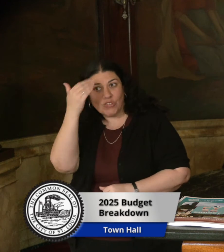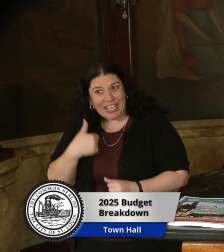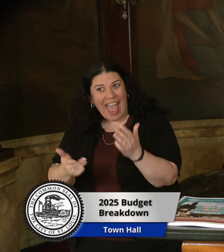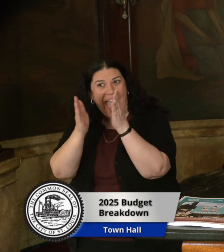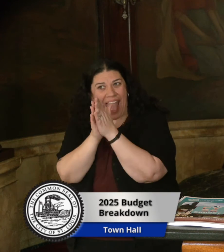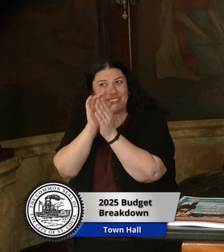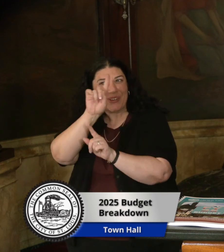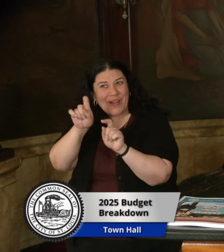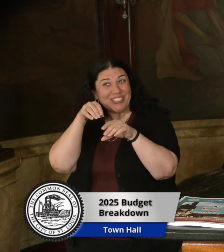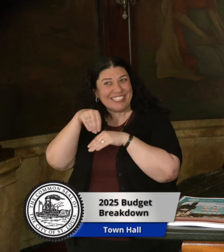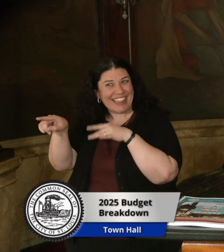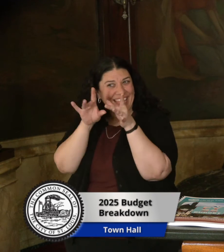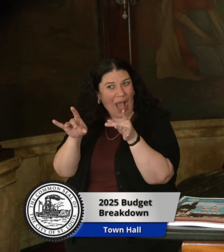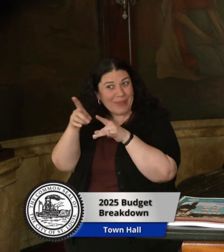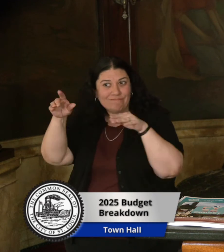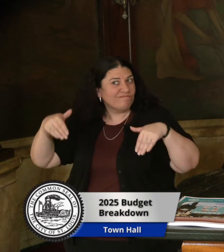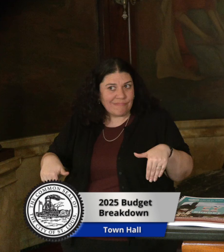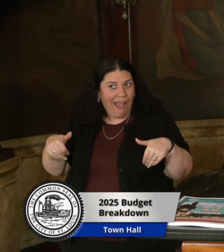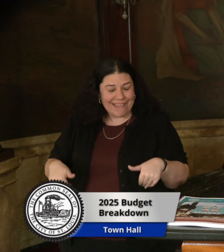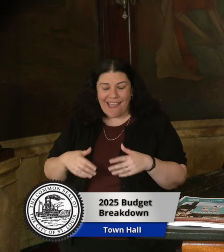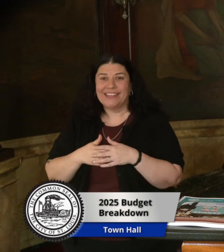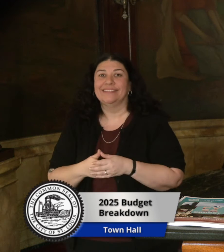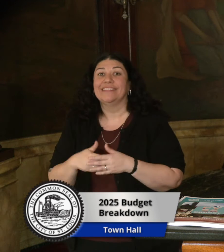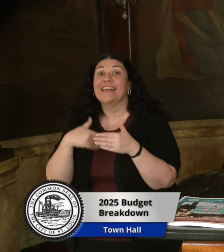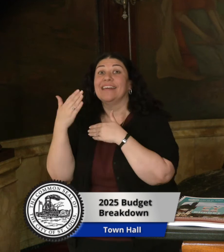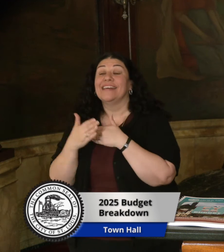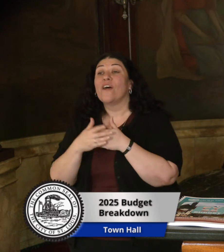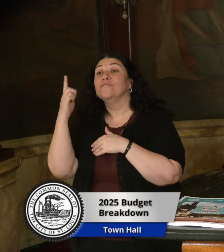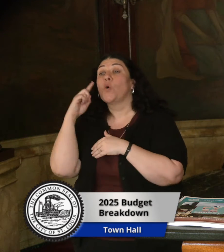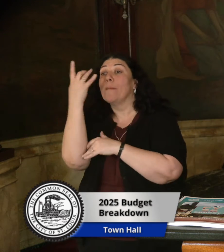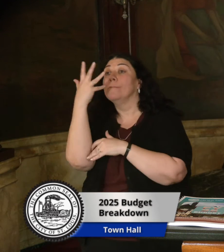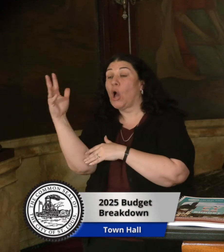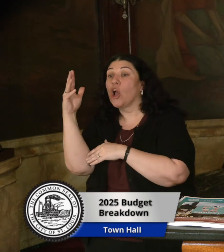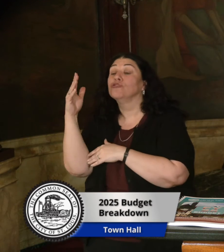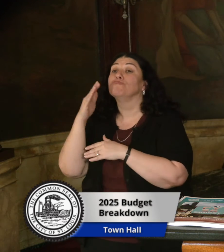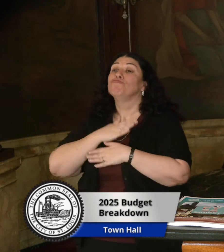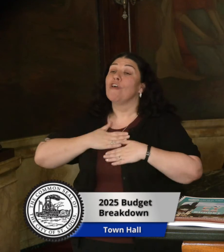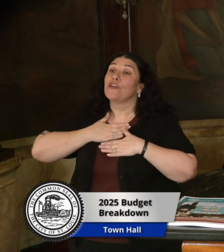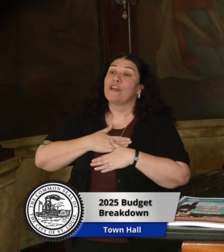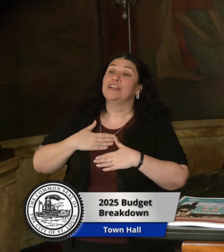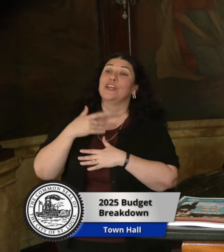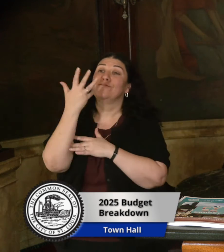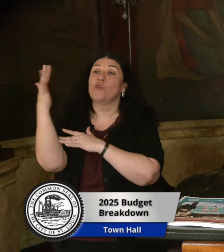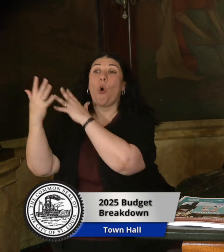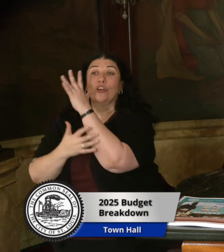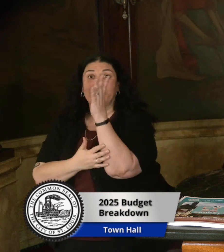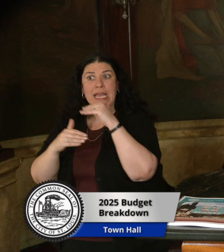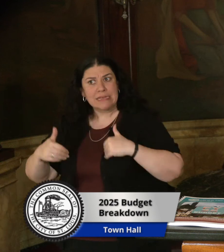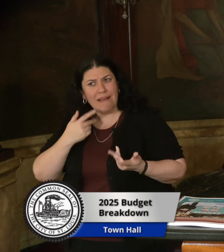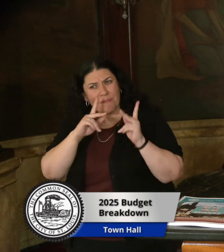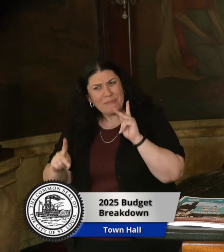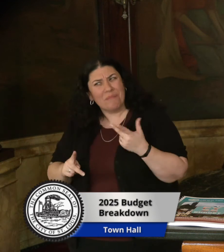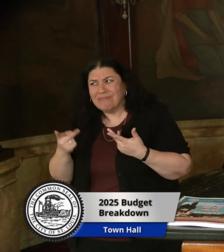in the comments if you haven't thus far. Next, we want to highlight our budget for parks, recreation, and forestry. St. Louis young people